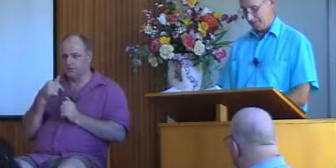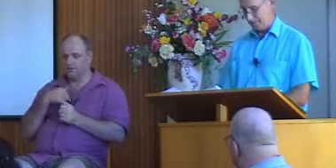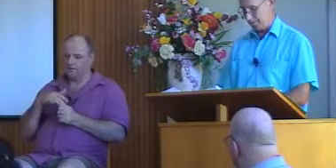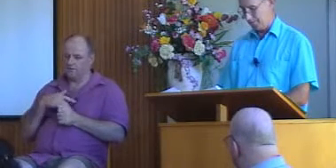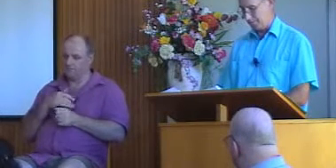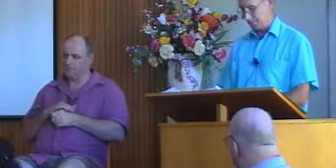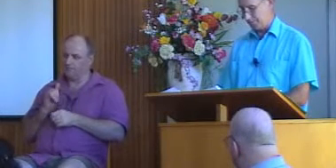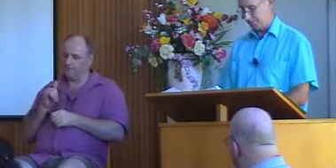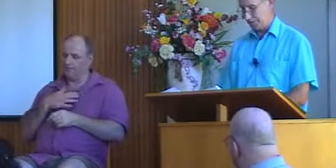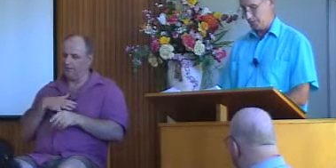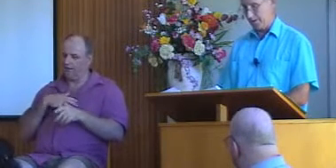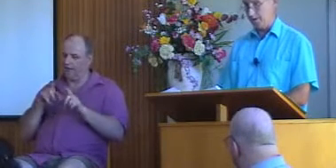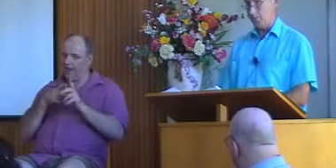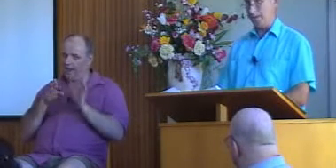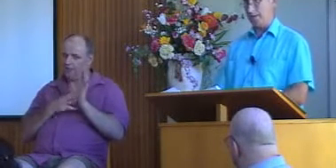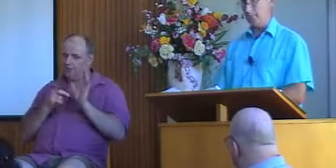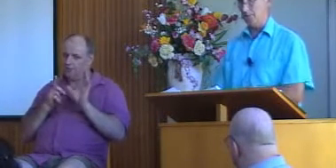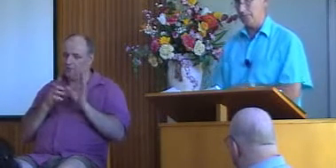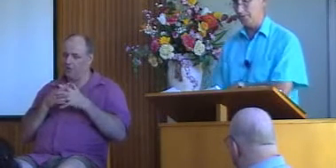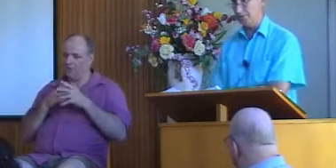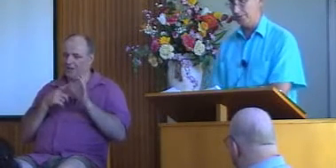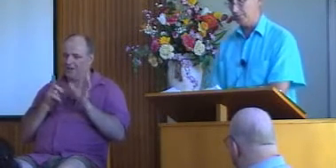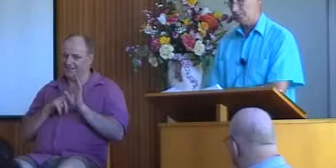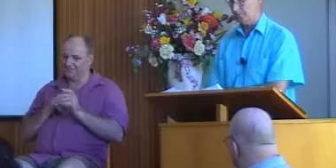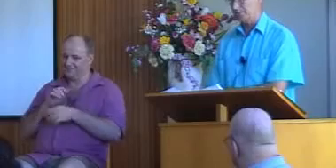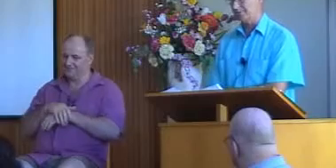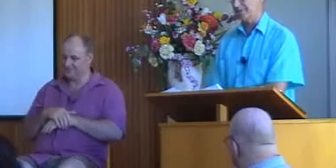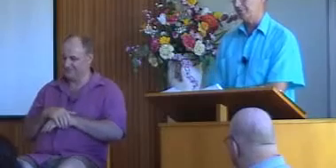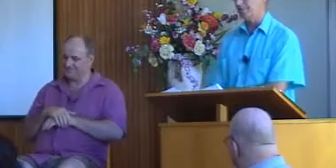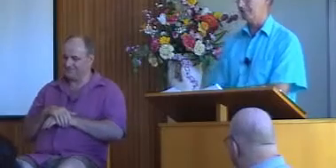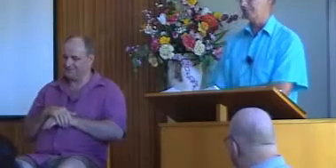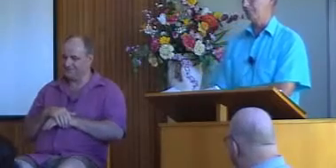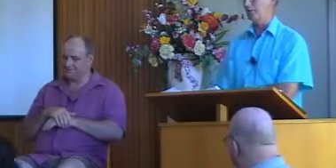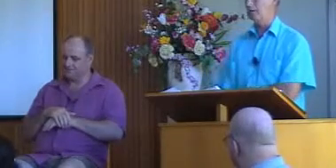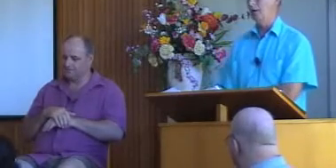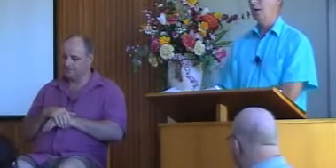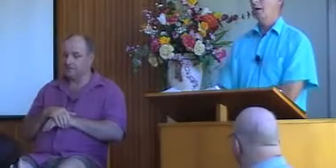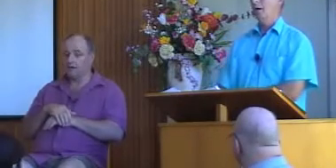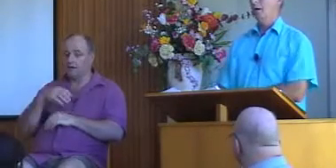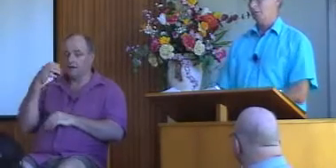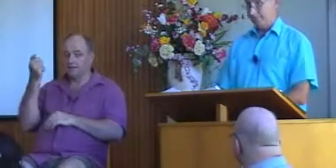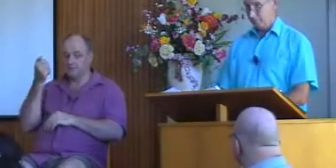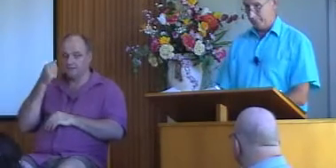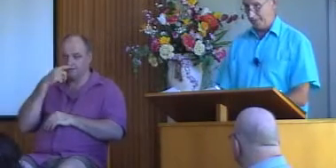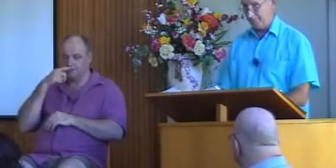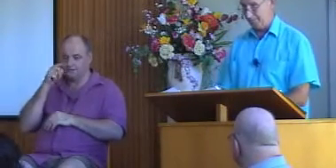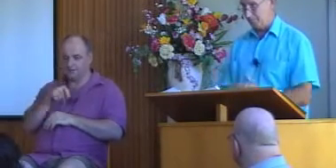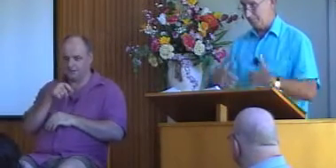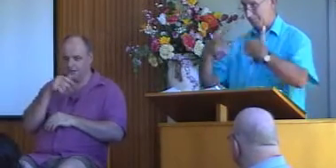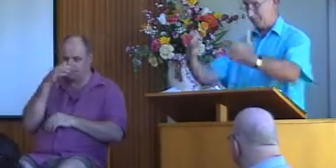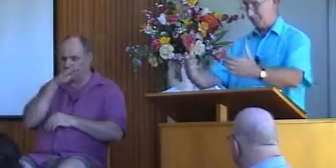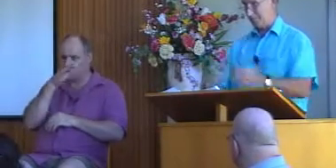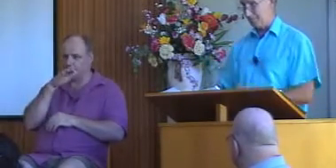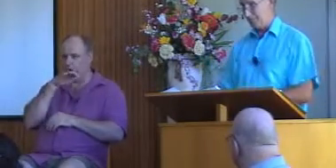but maybe I could learn a lot. Anyway, I went and we met with these people. There were 16 Christians from memory, and about 4 or 5